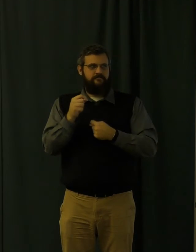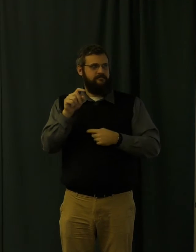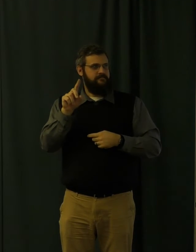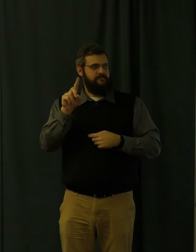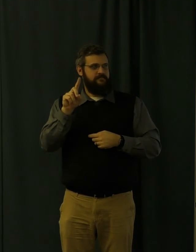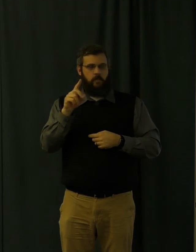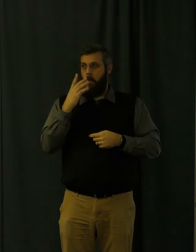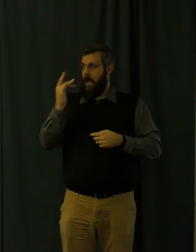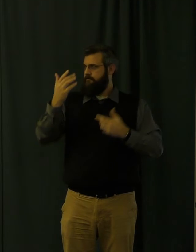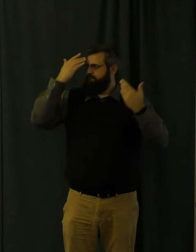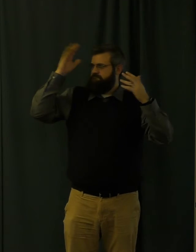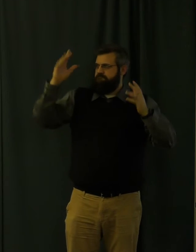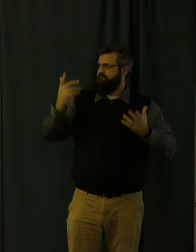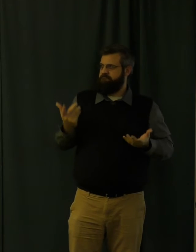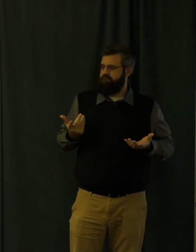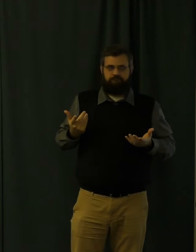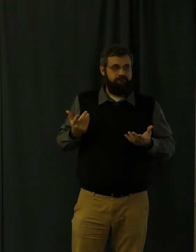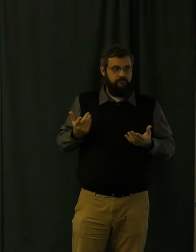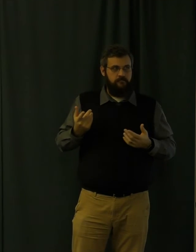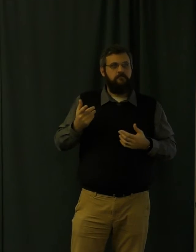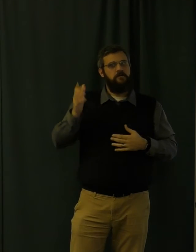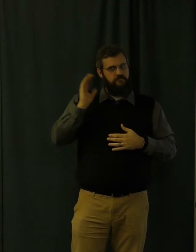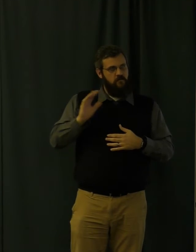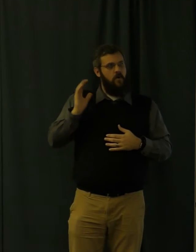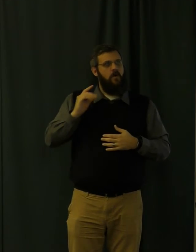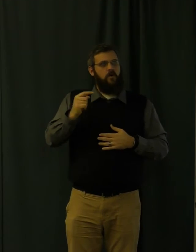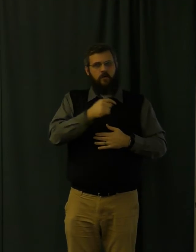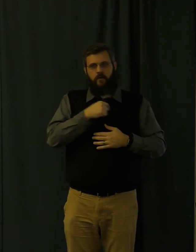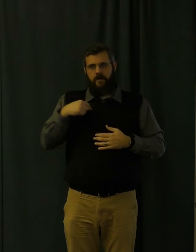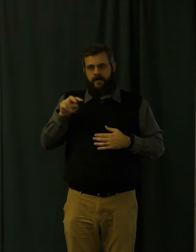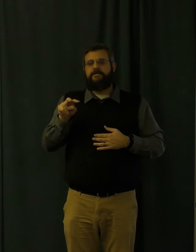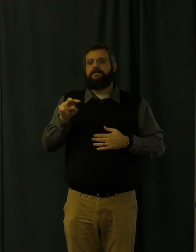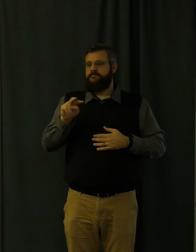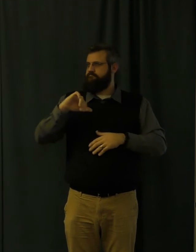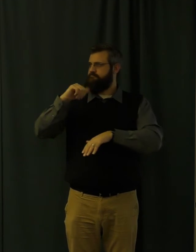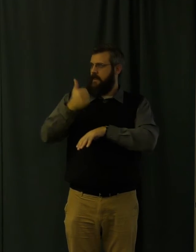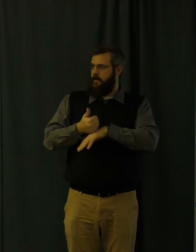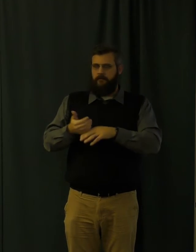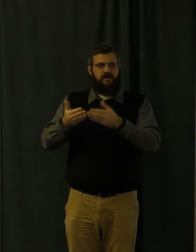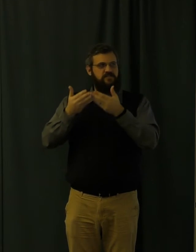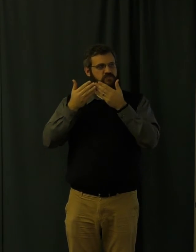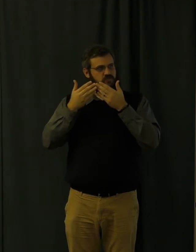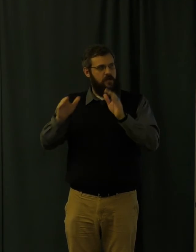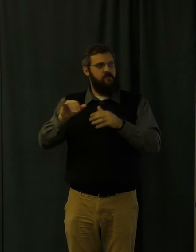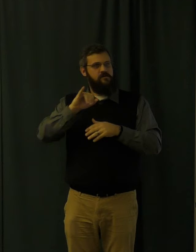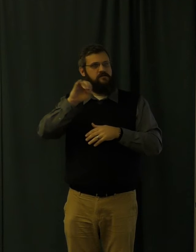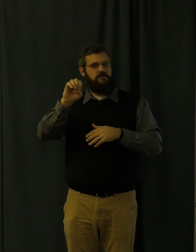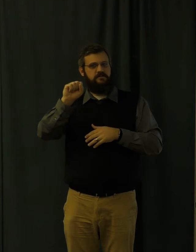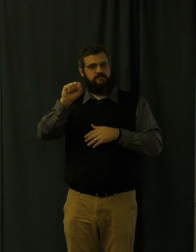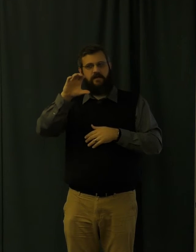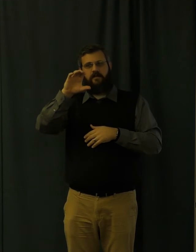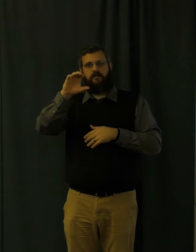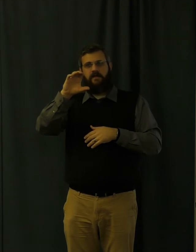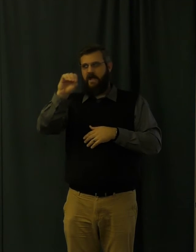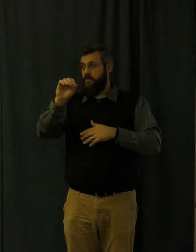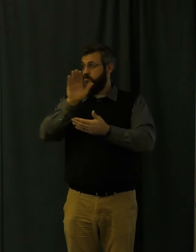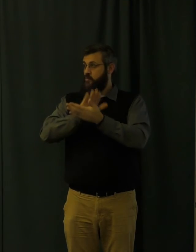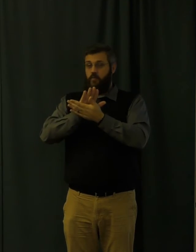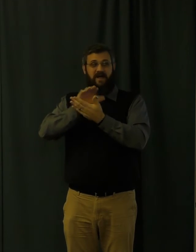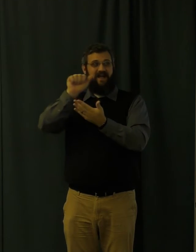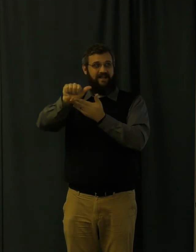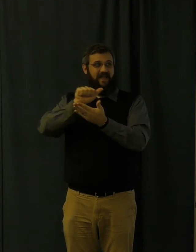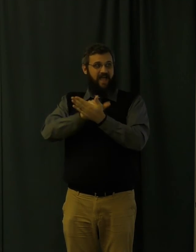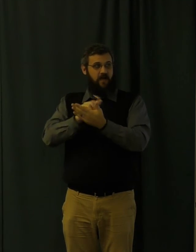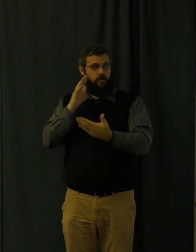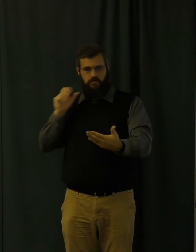not really sure why they don't work, but we've had to actually create like a generic Jessamine County Schools account that we can put some